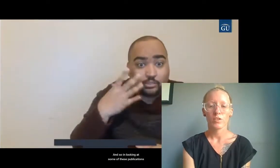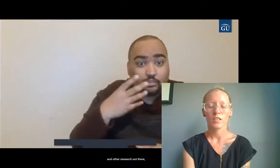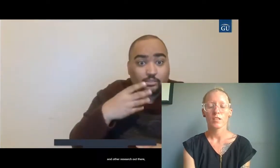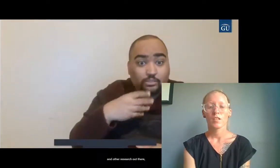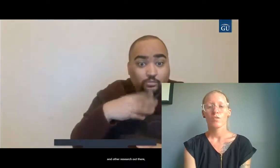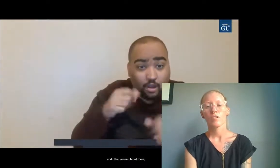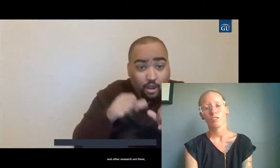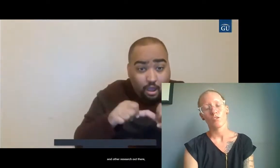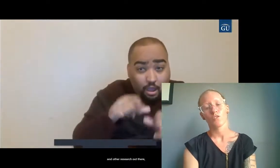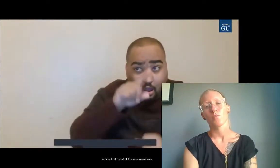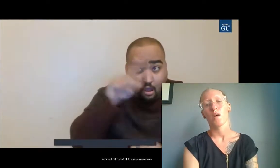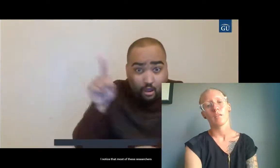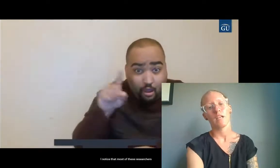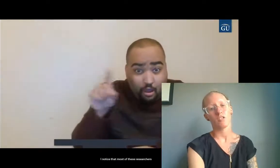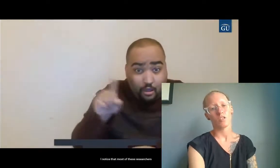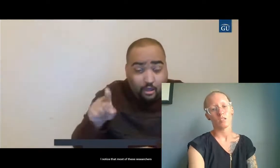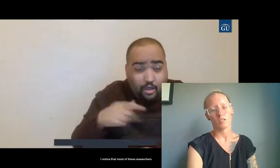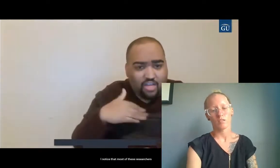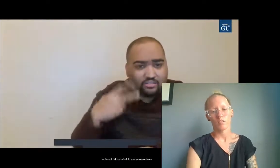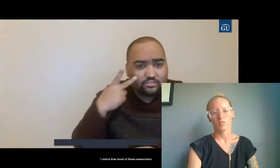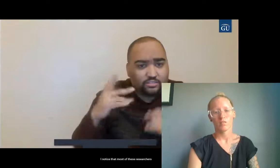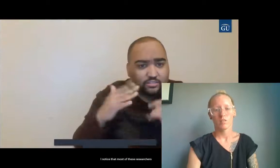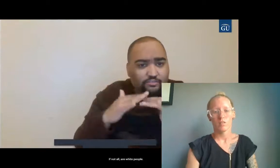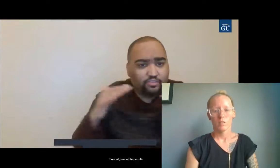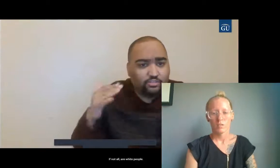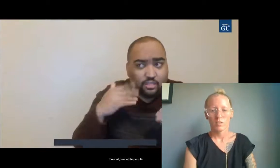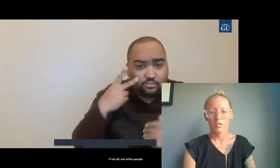from different research and publications.